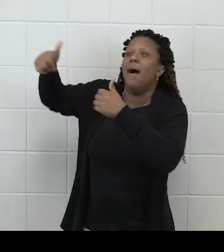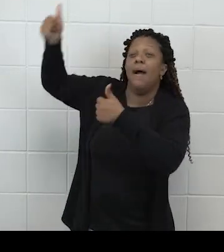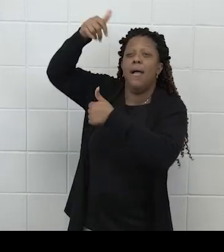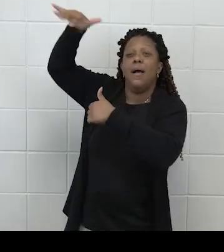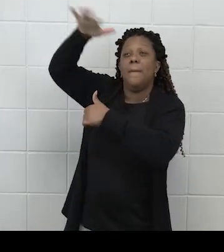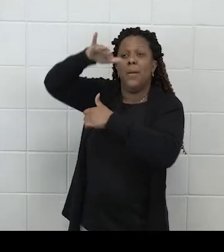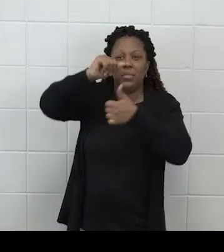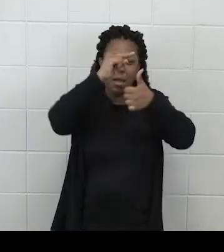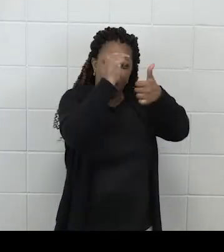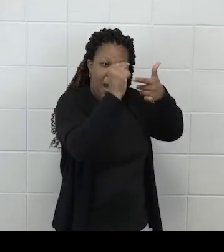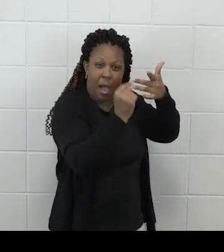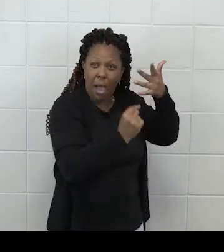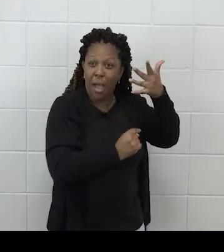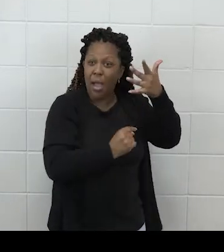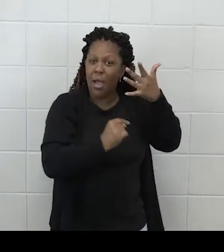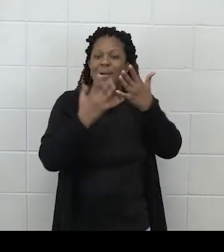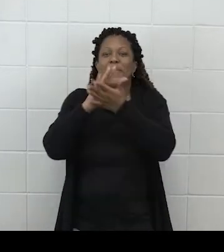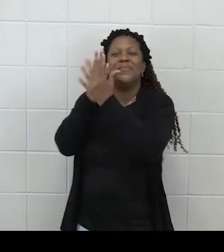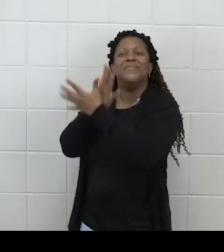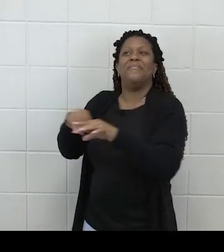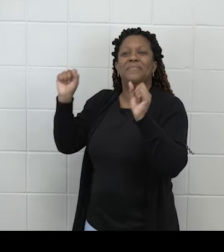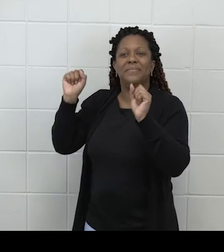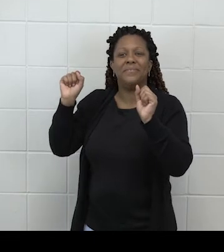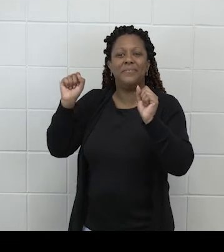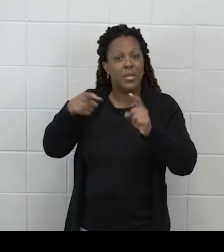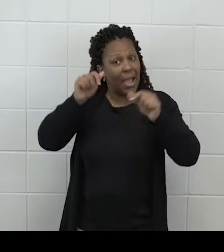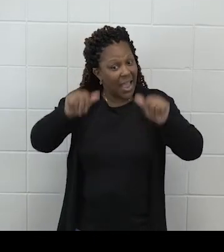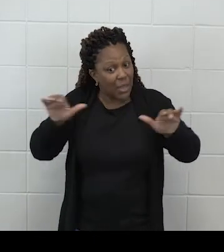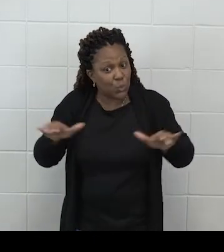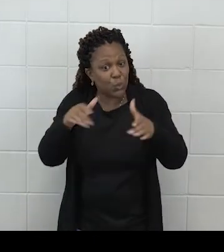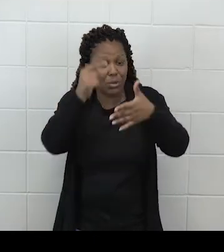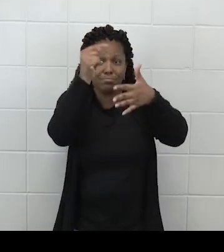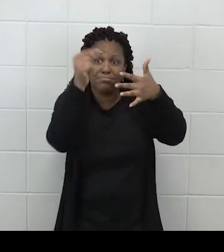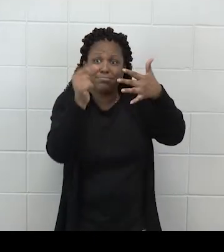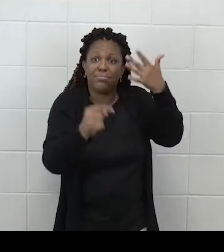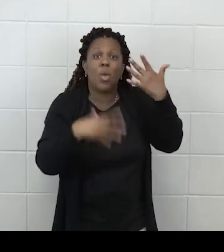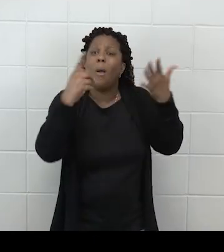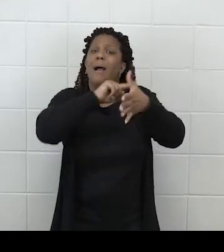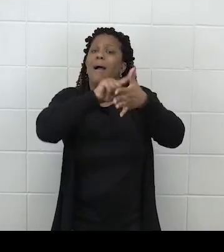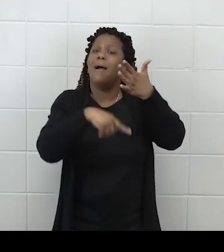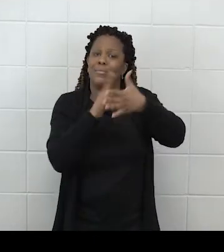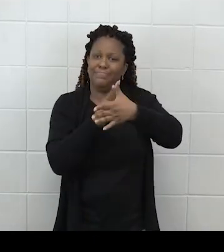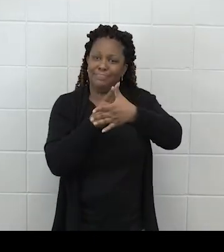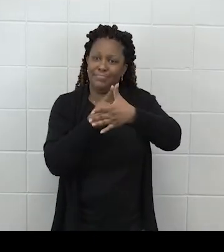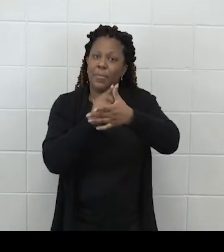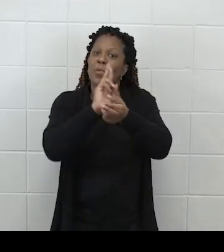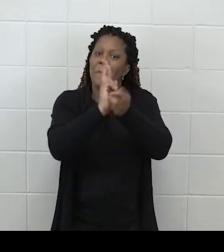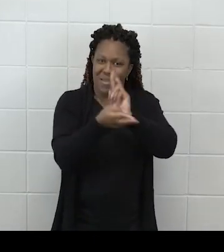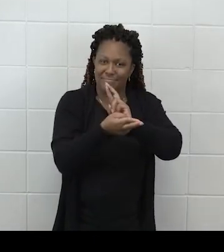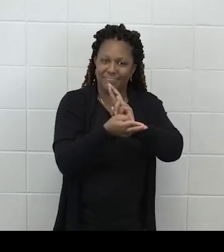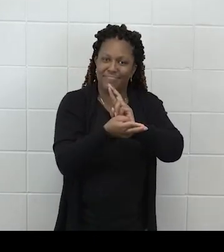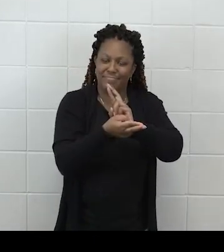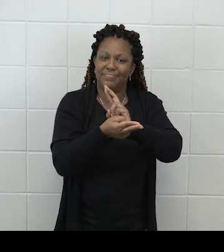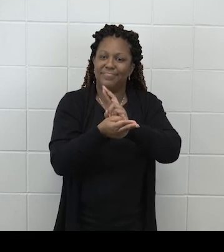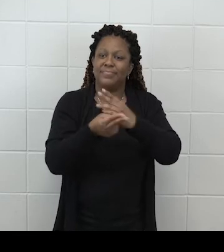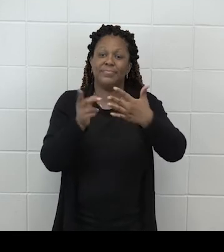things. We must do these things. We must repent, submit ourselves, and submit